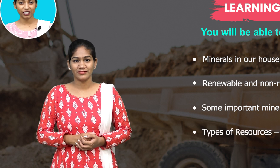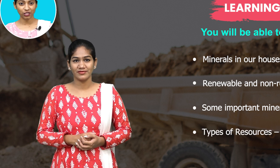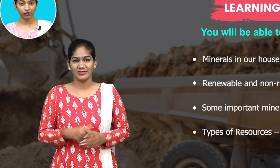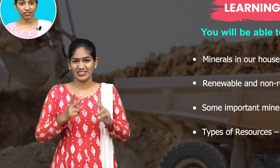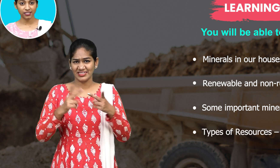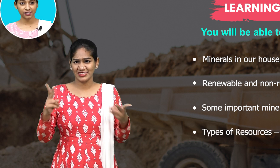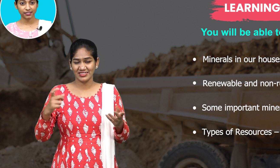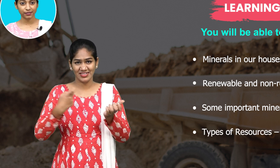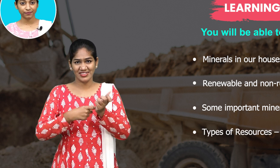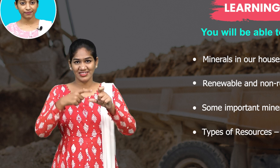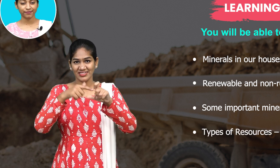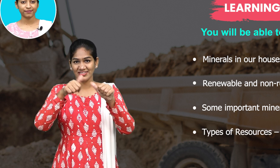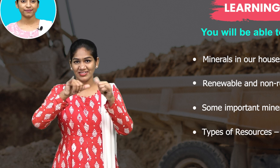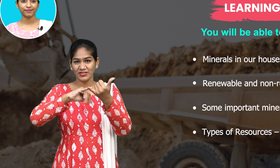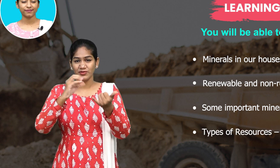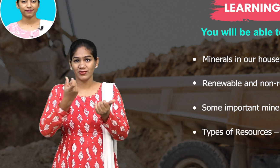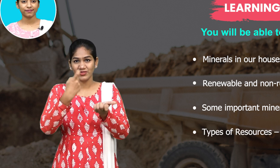types of resources,